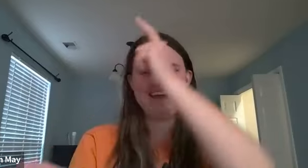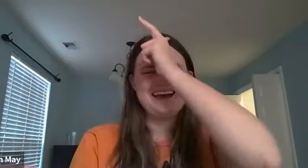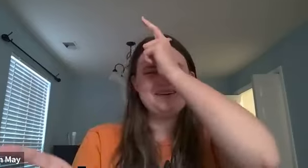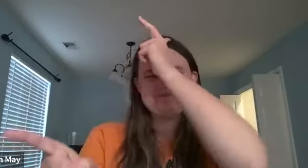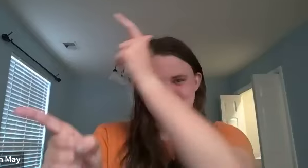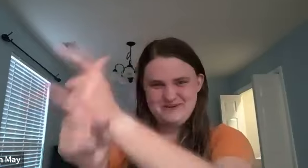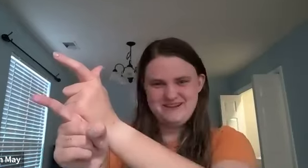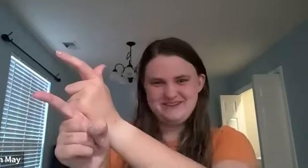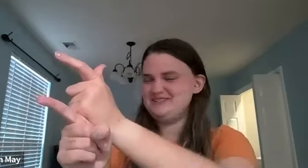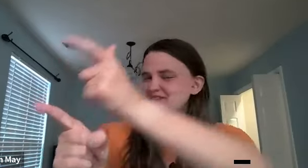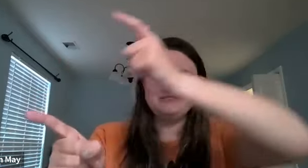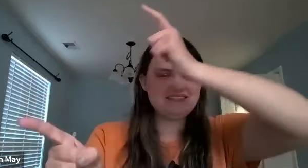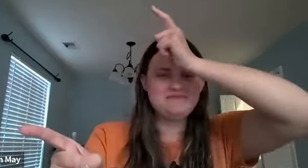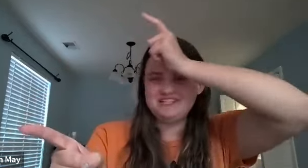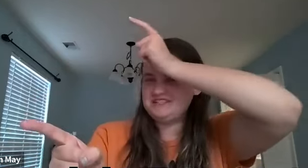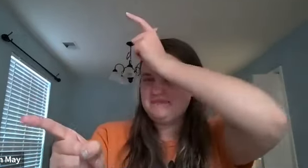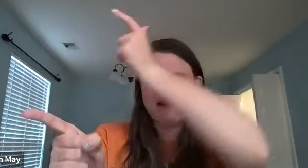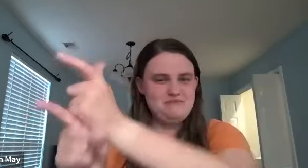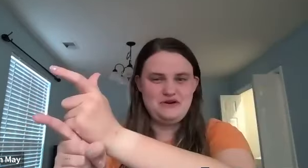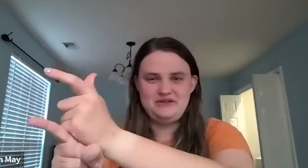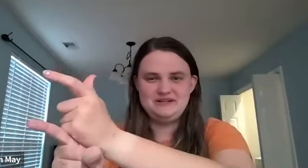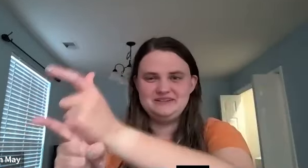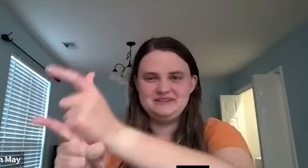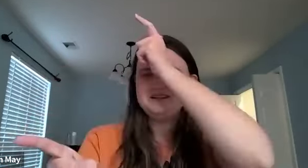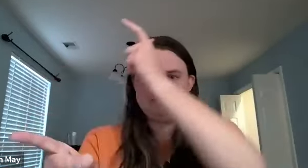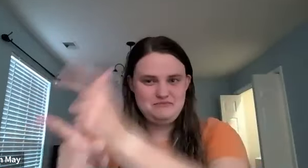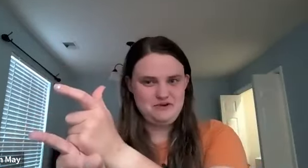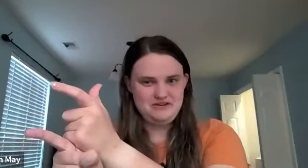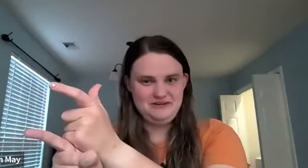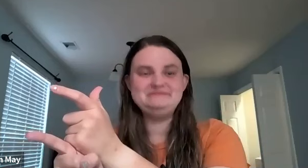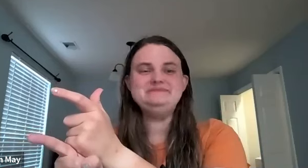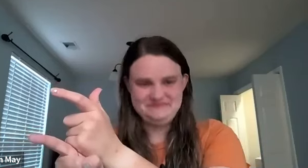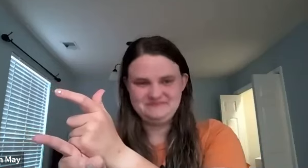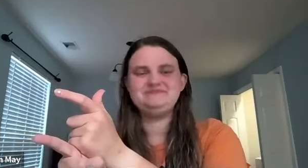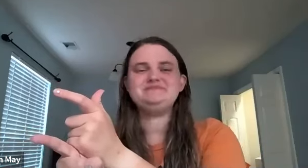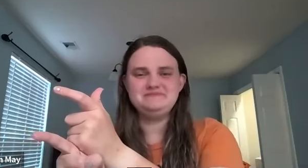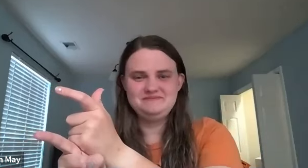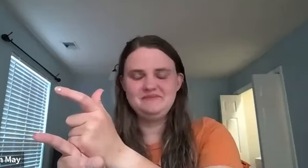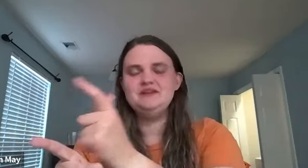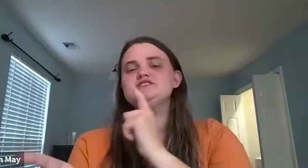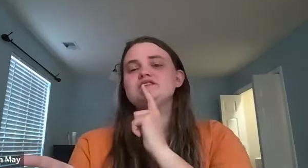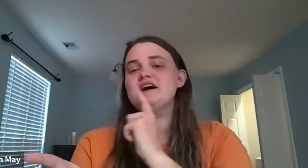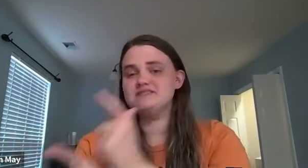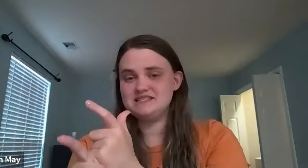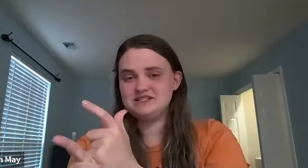Yeah, brother. So you'll do the same thing. It's just up high, brother, brother. So you have